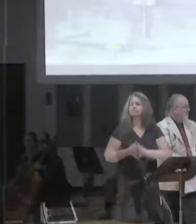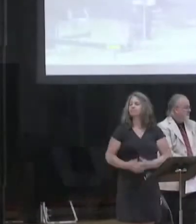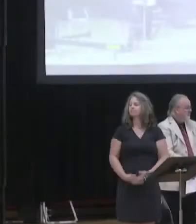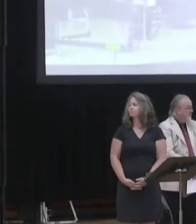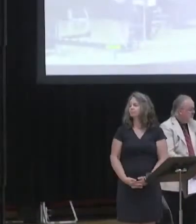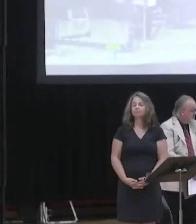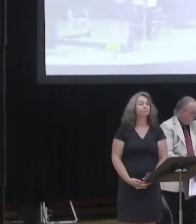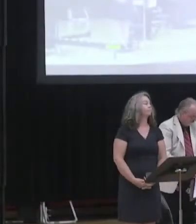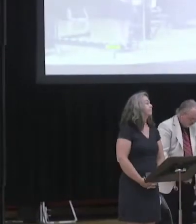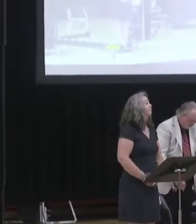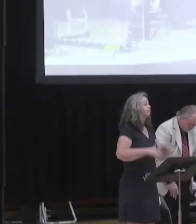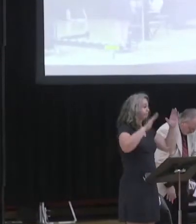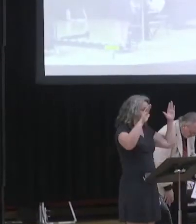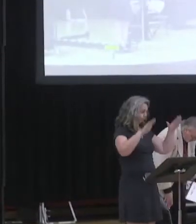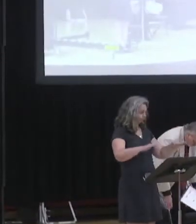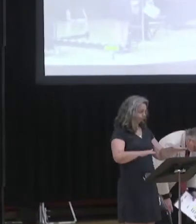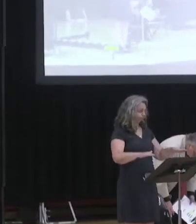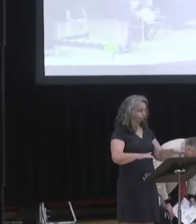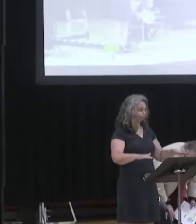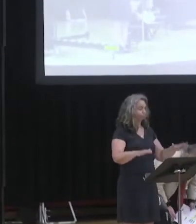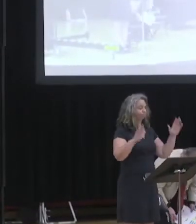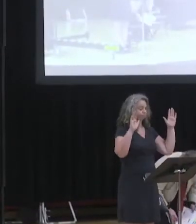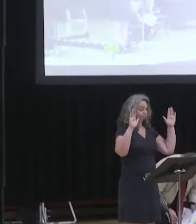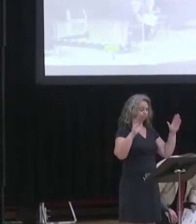Thank you. You may be seated.